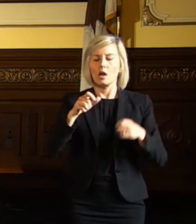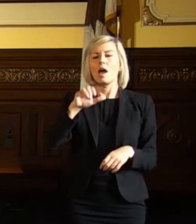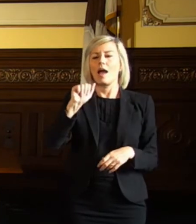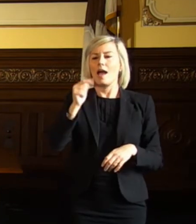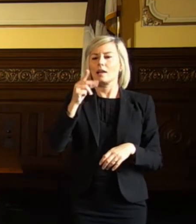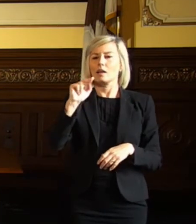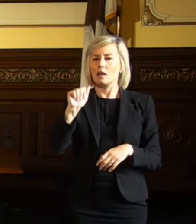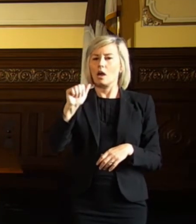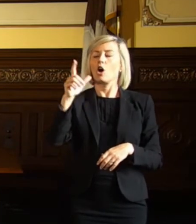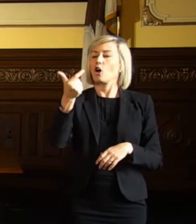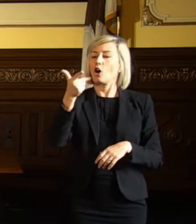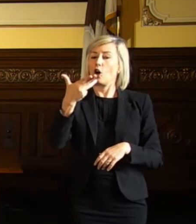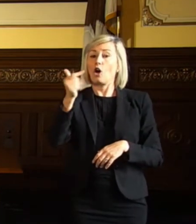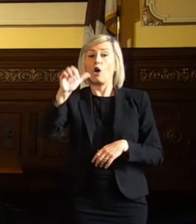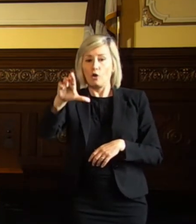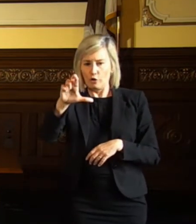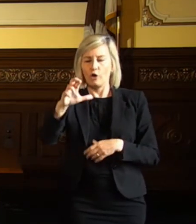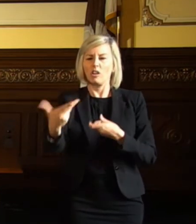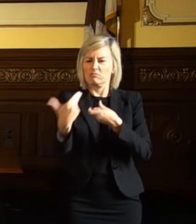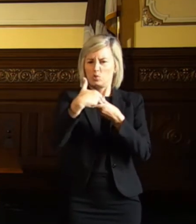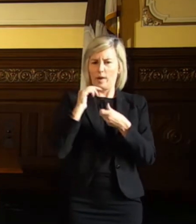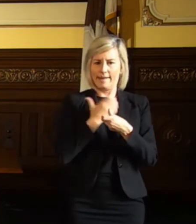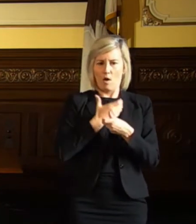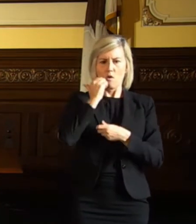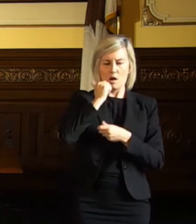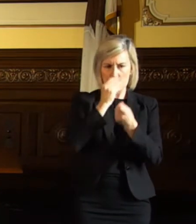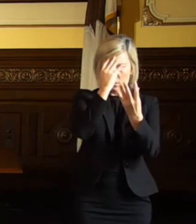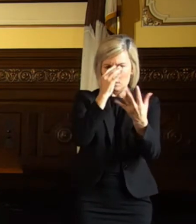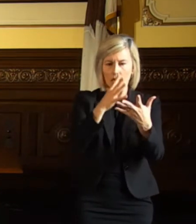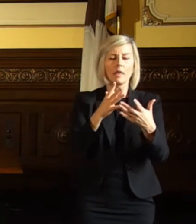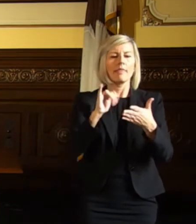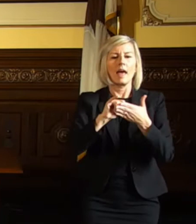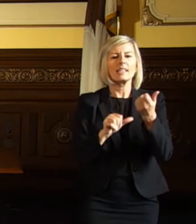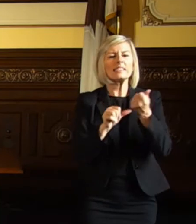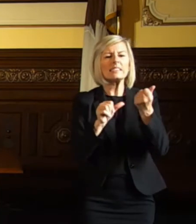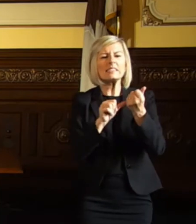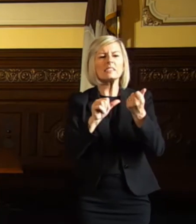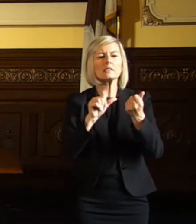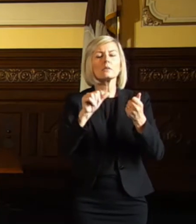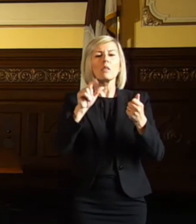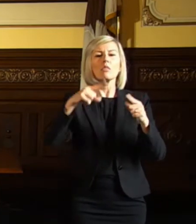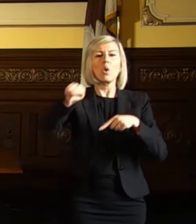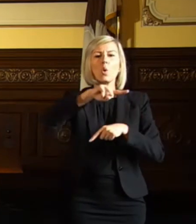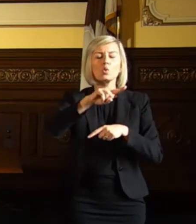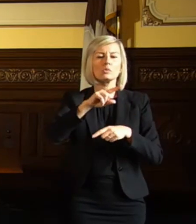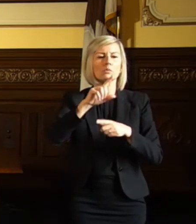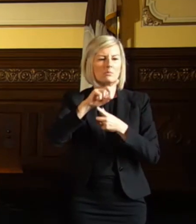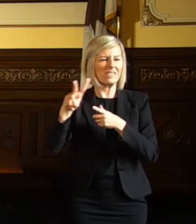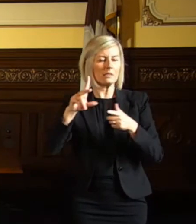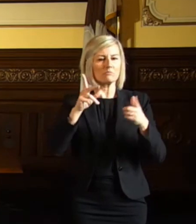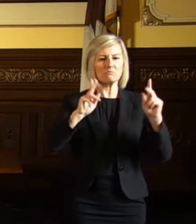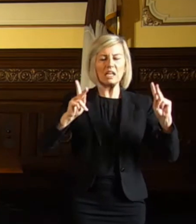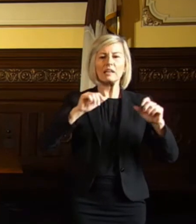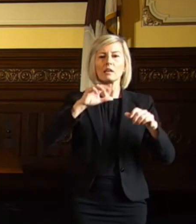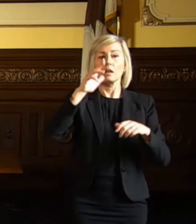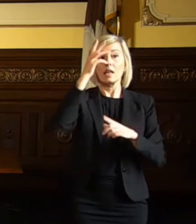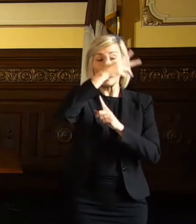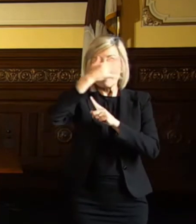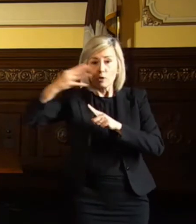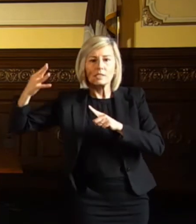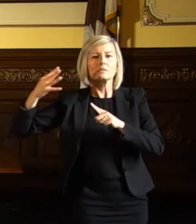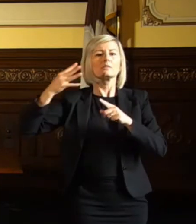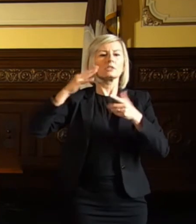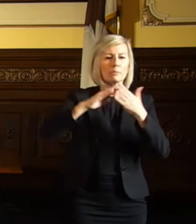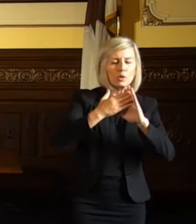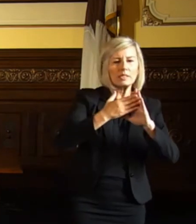APNA-GAR, which focuses on serving domestic violence survivors in immigrant communities in Chicago and the